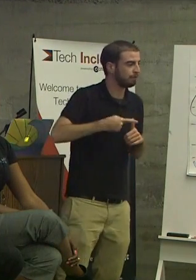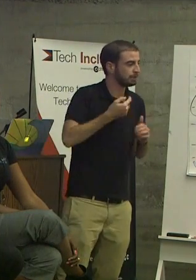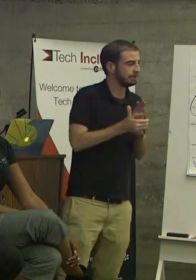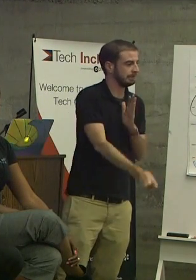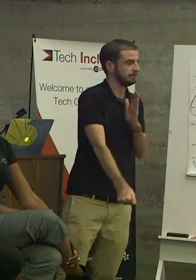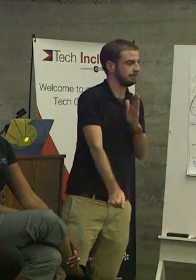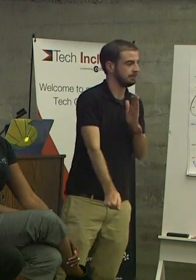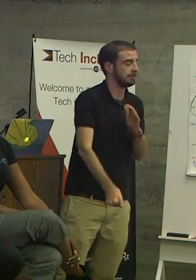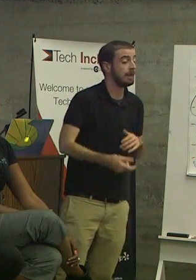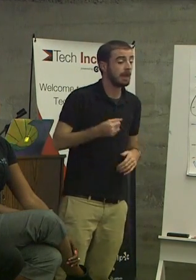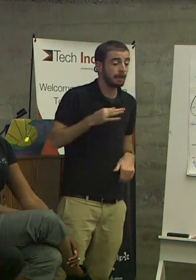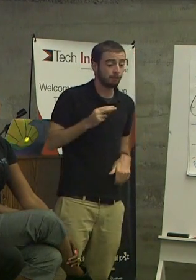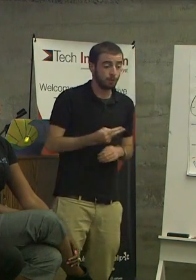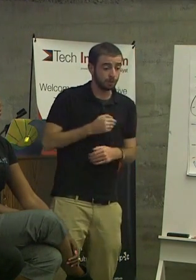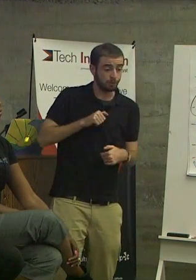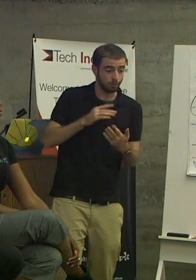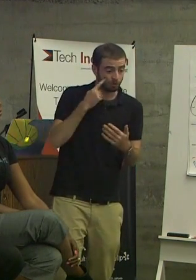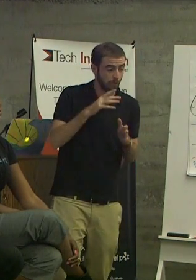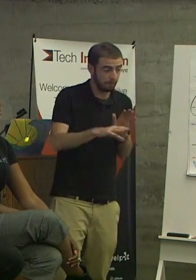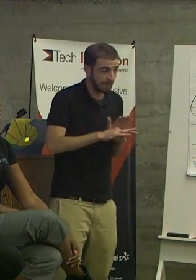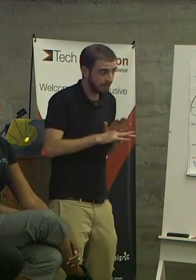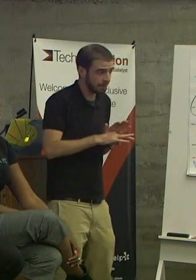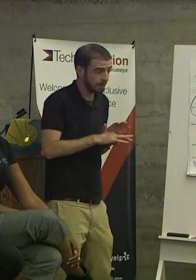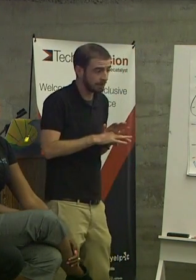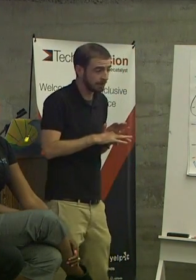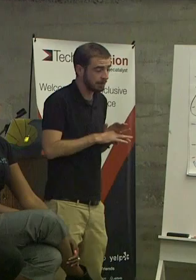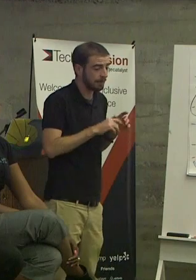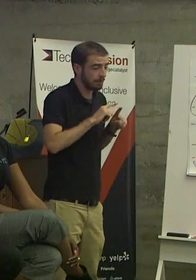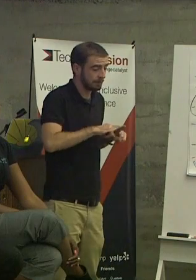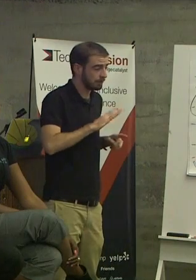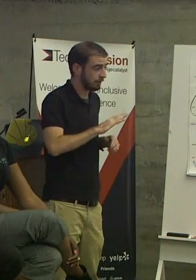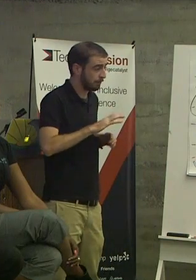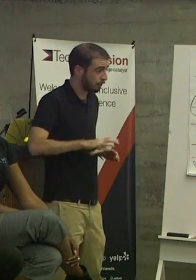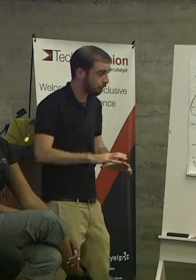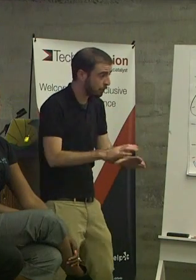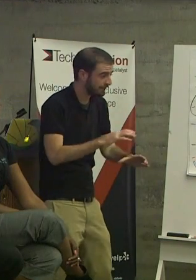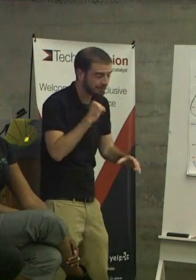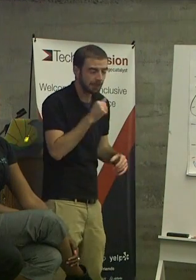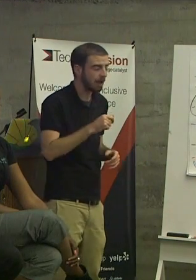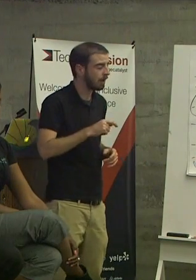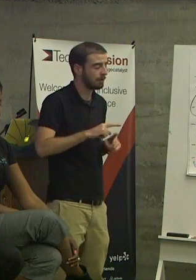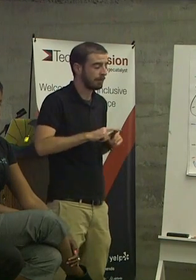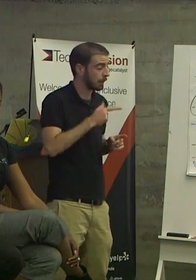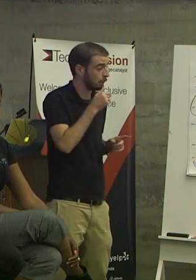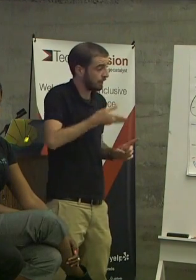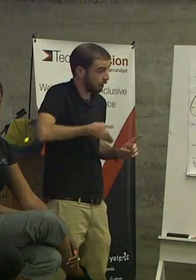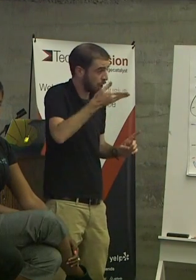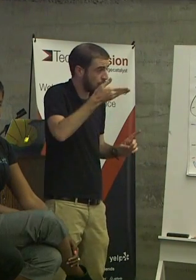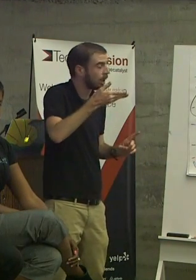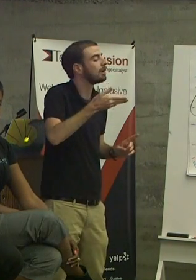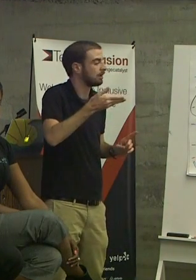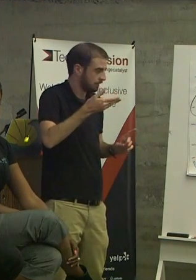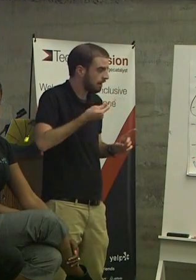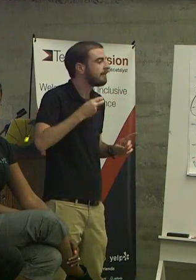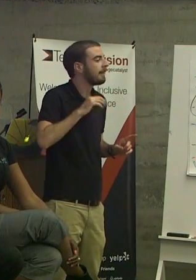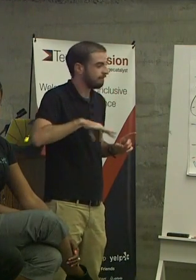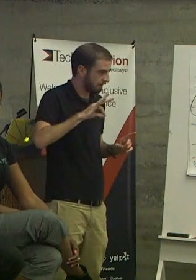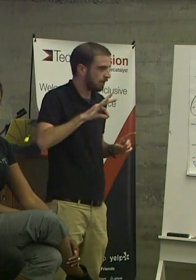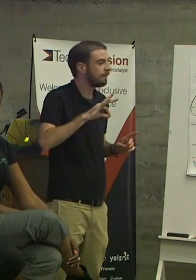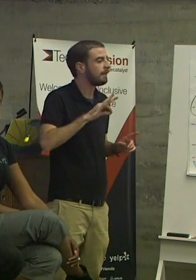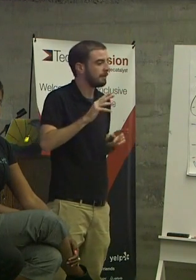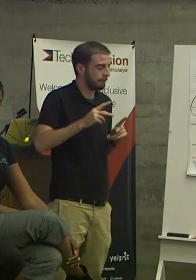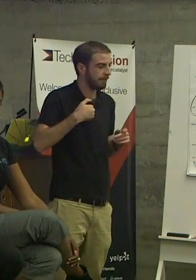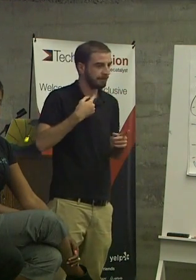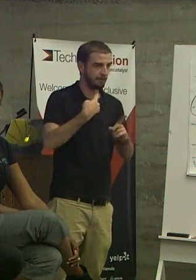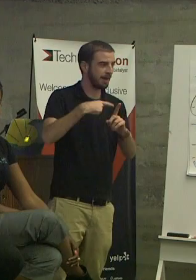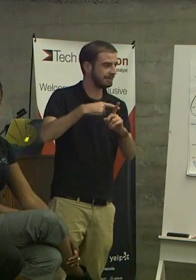you use an approach to select them based on their performance and not based on who they are, then we found that people